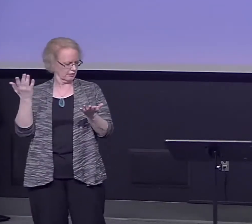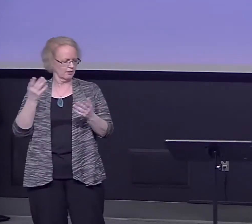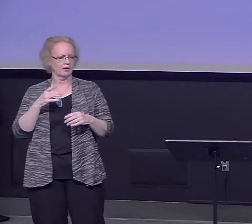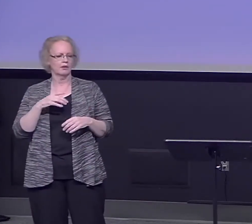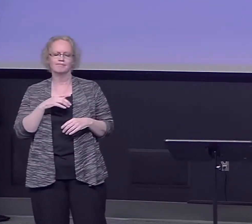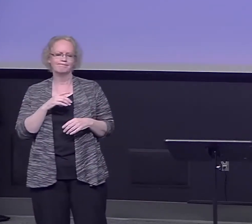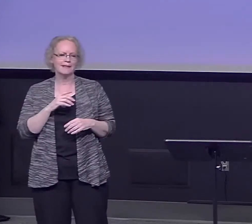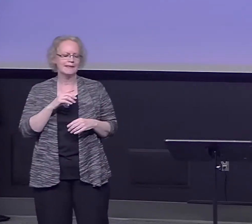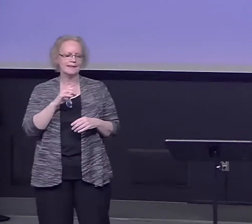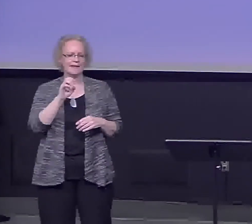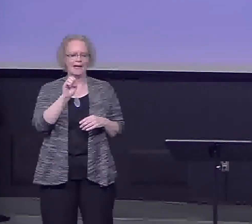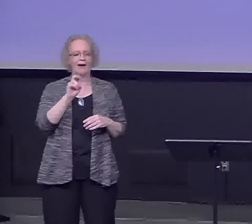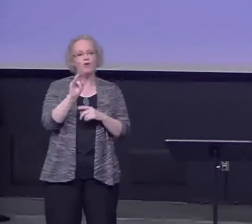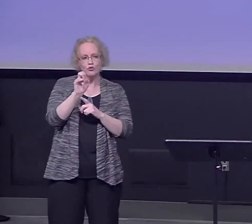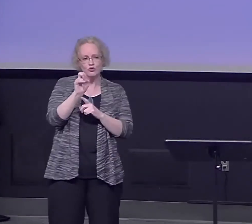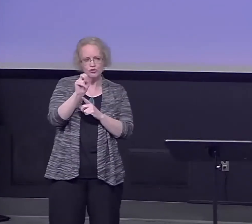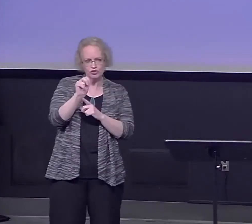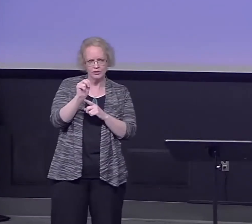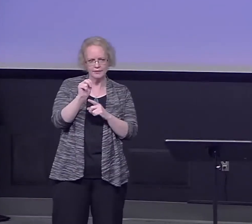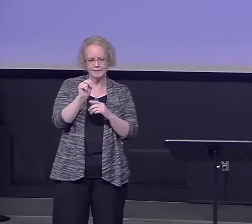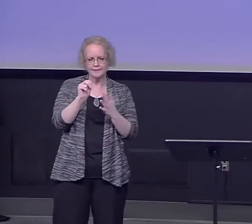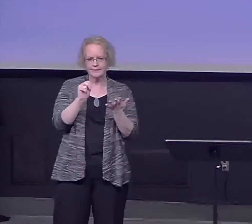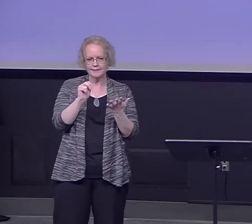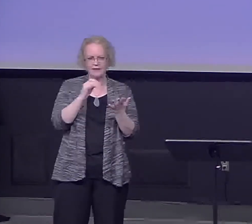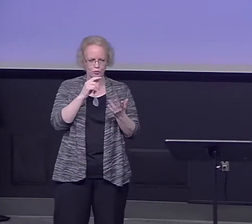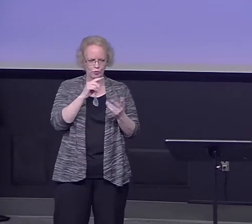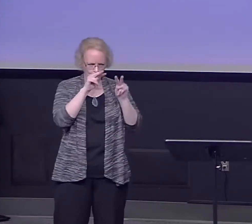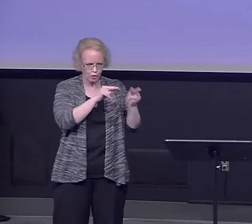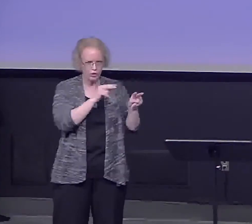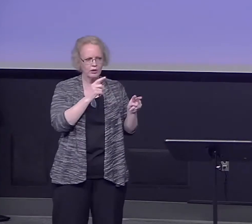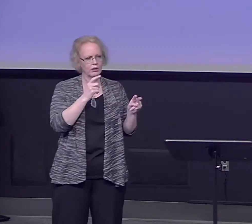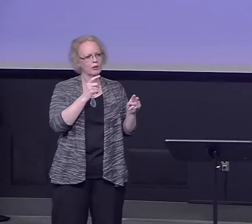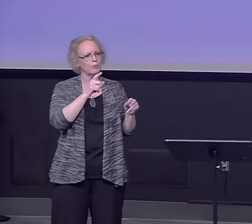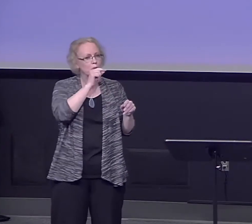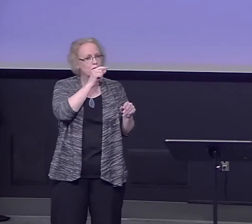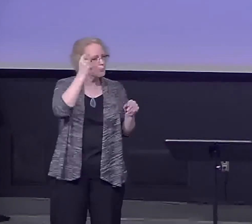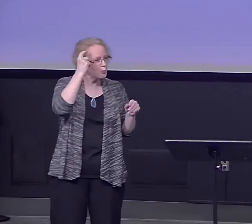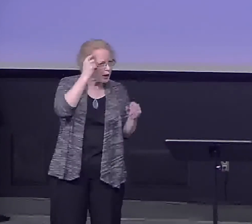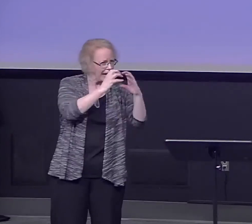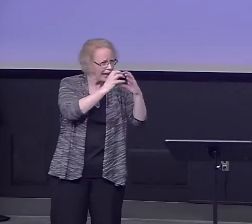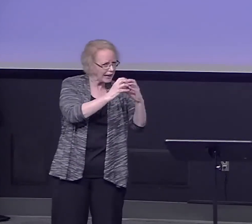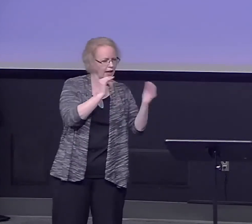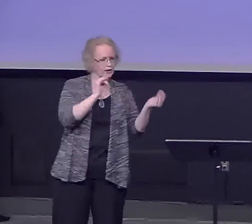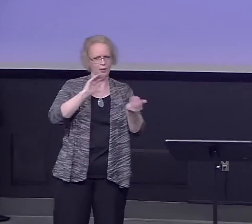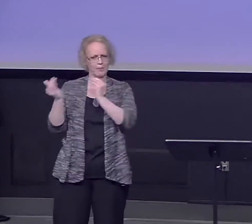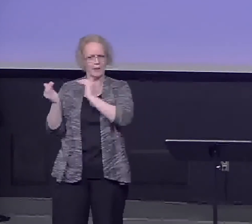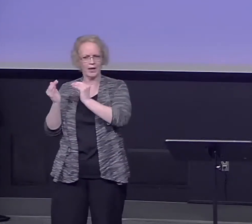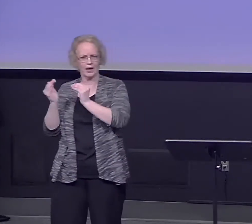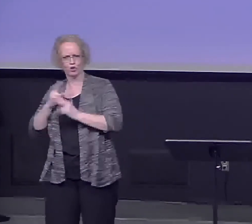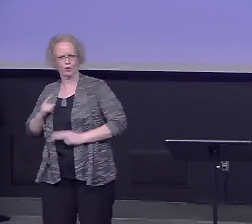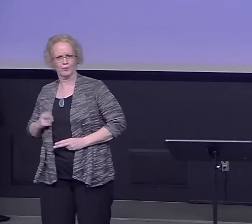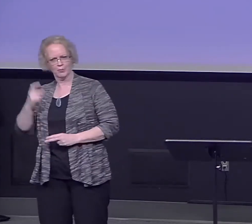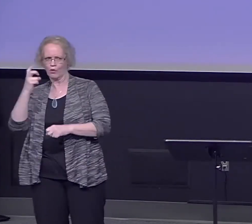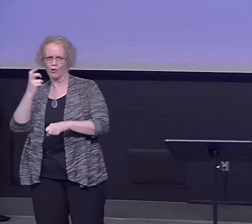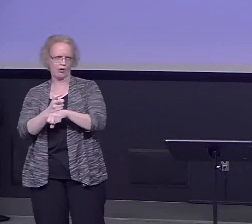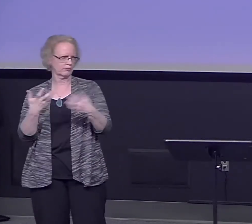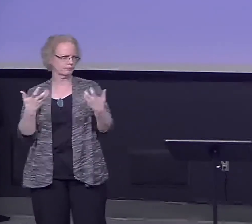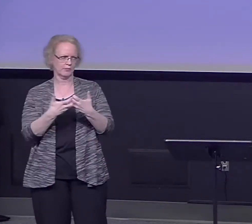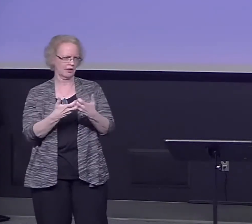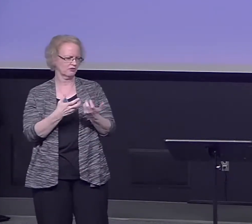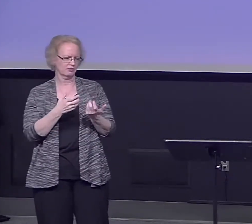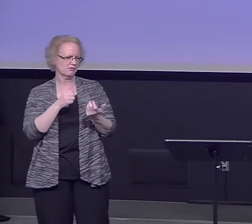bird's brain is often very difficult to relate in terms of homologies to the human brain. So the monkey brain is much